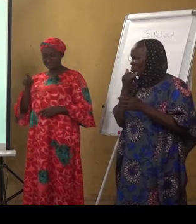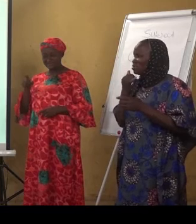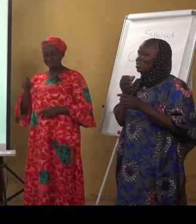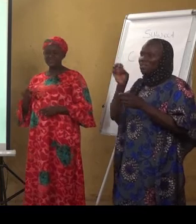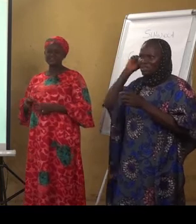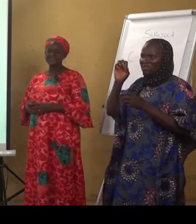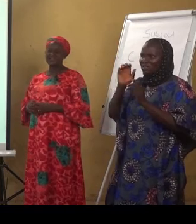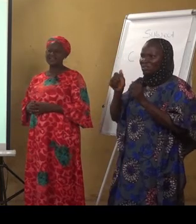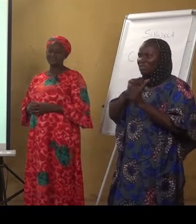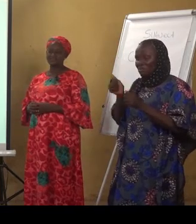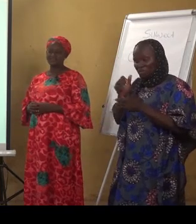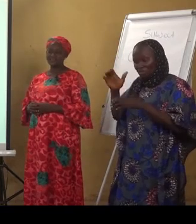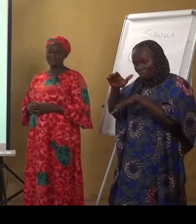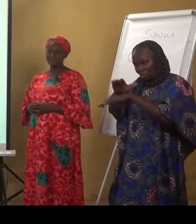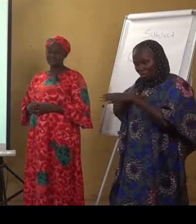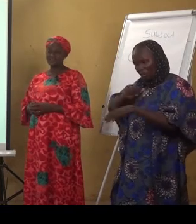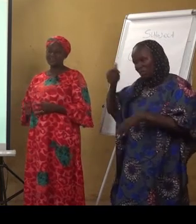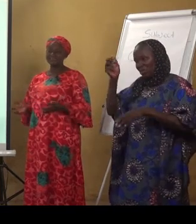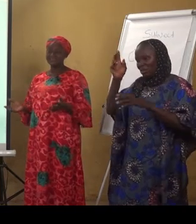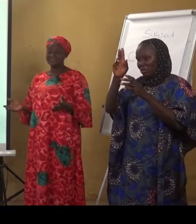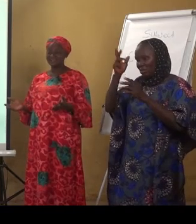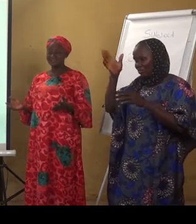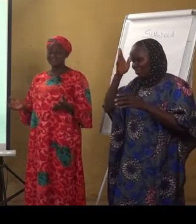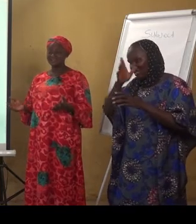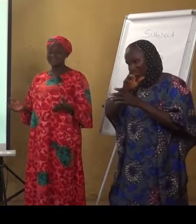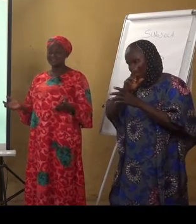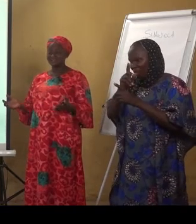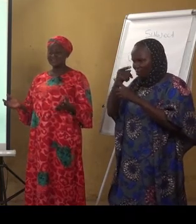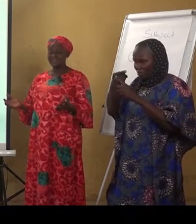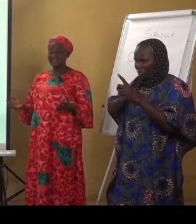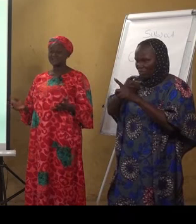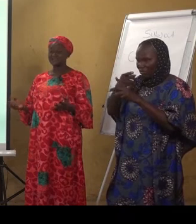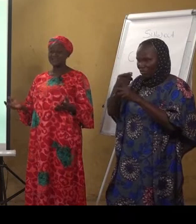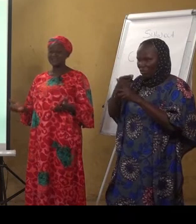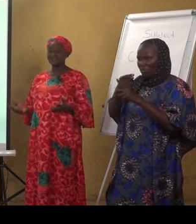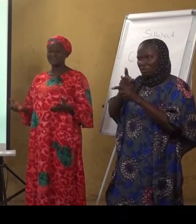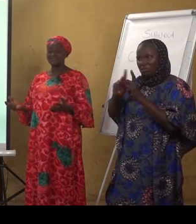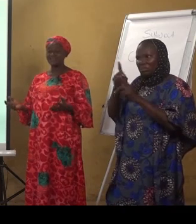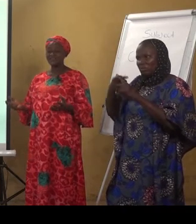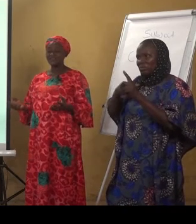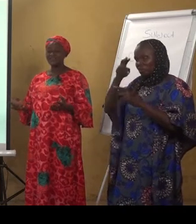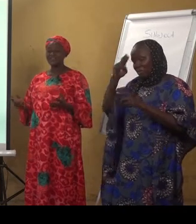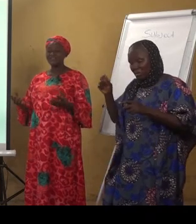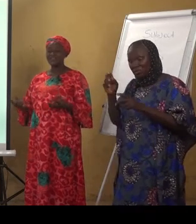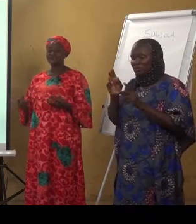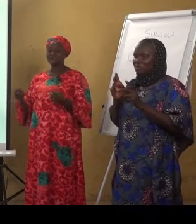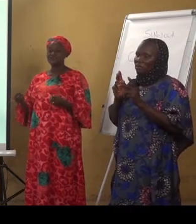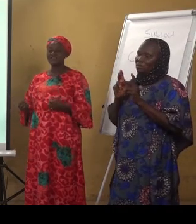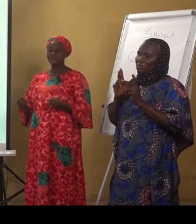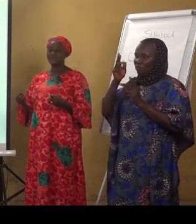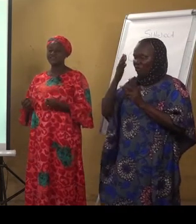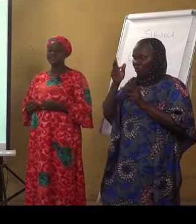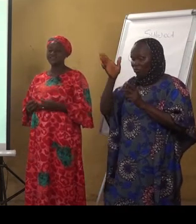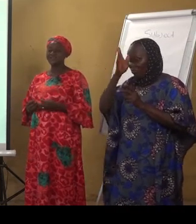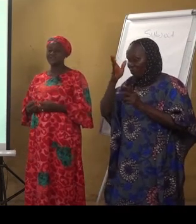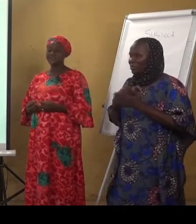but his biological father? So there is need, parents and students out there, we need to